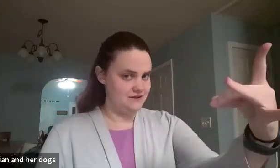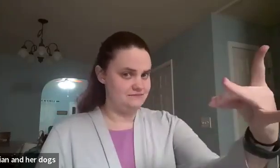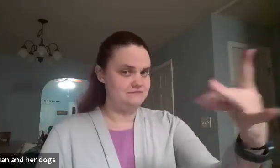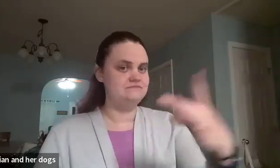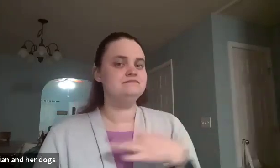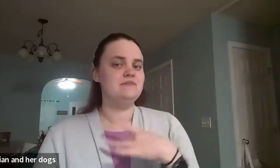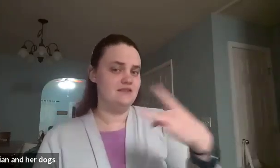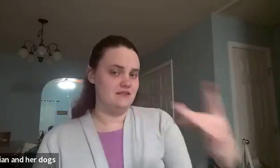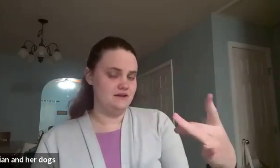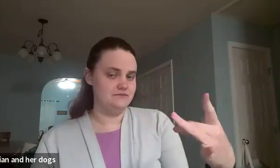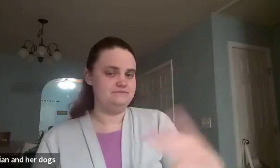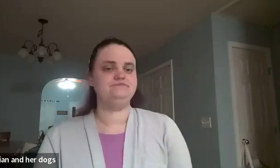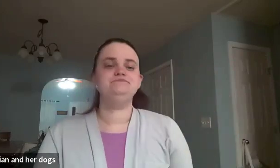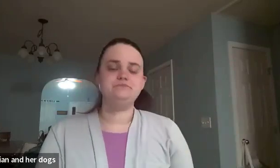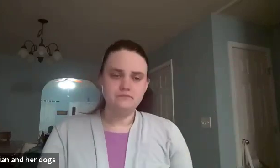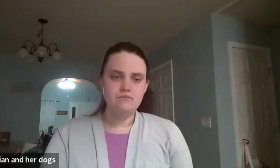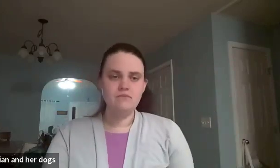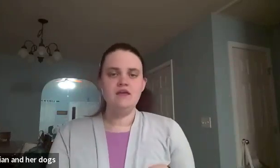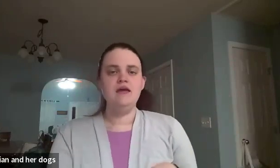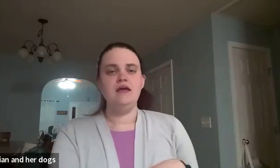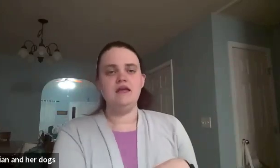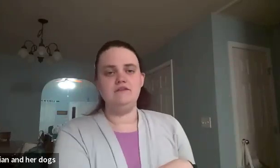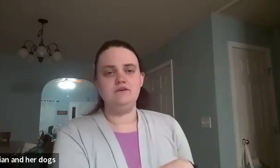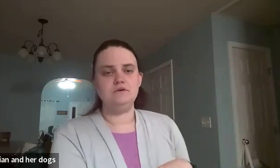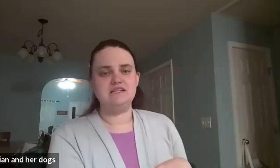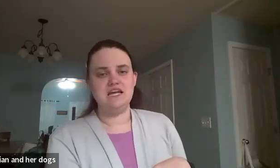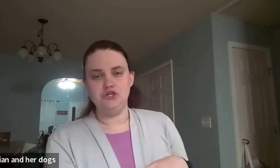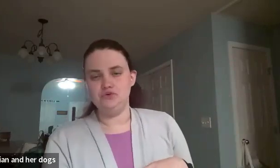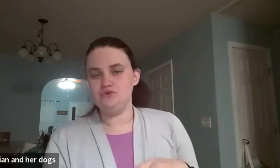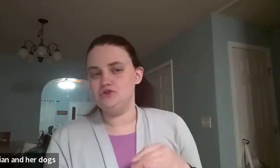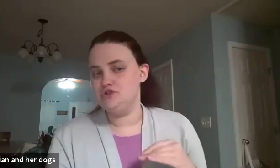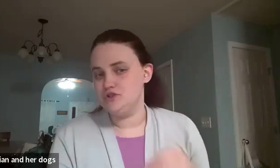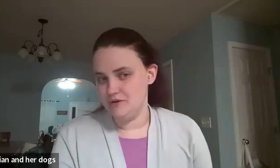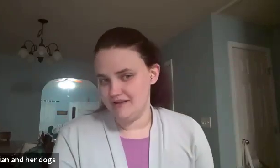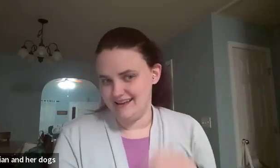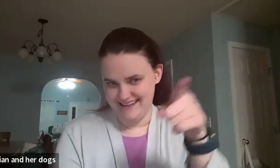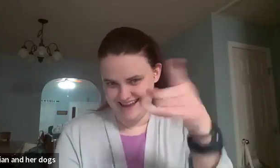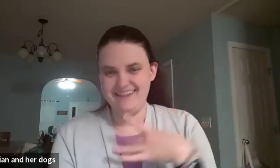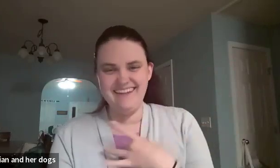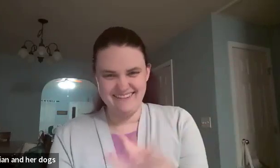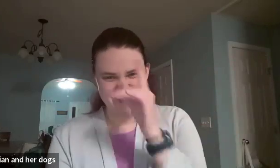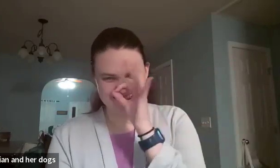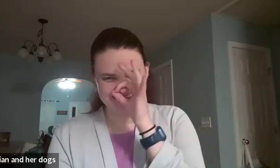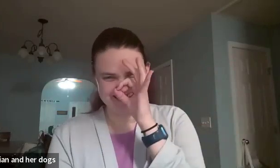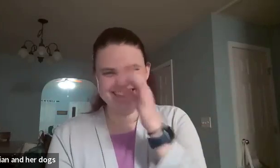like, like. If you were saying you don't like, yeah, like foxes,